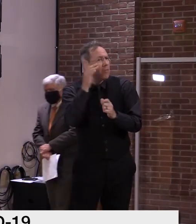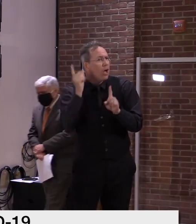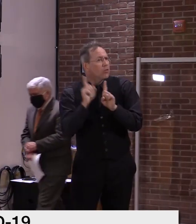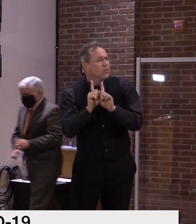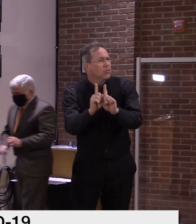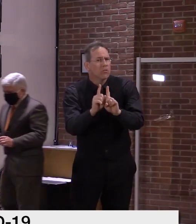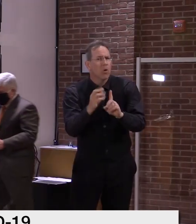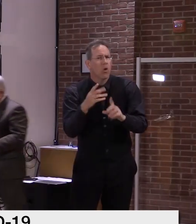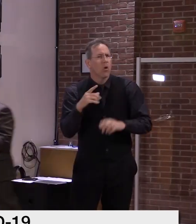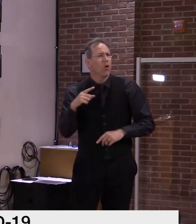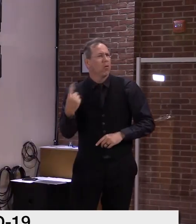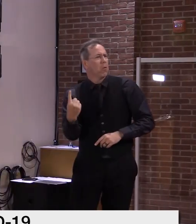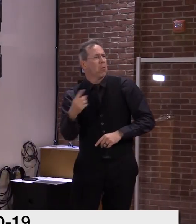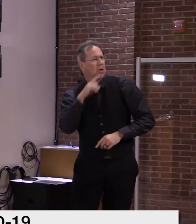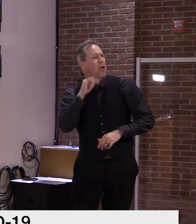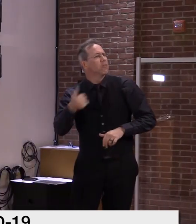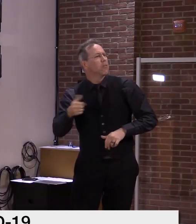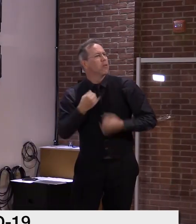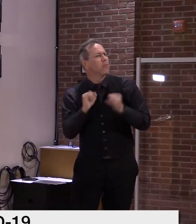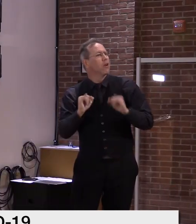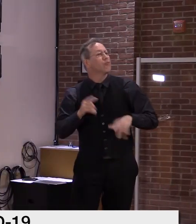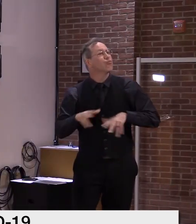out?